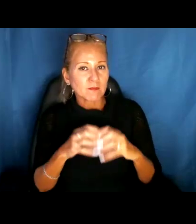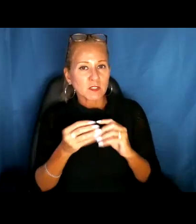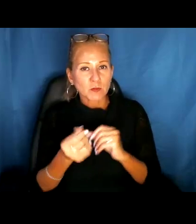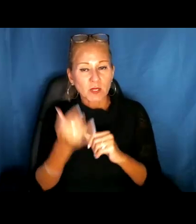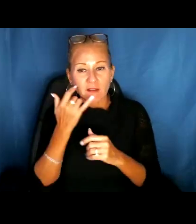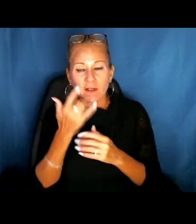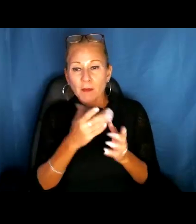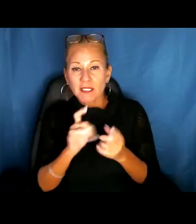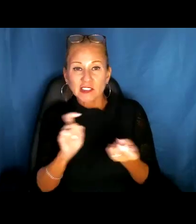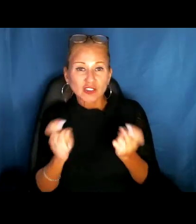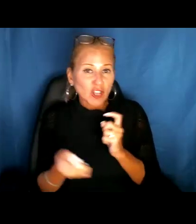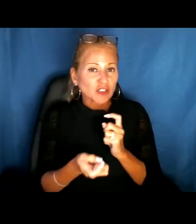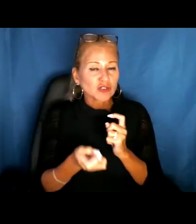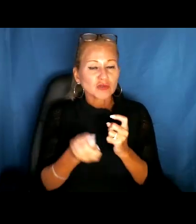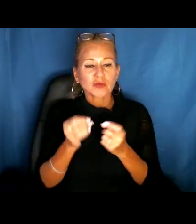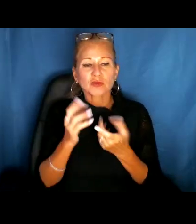plan changed or you need,